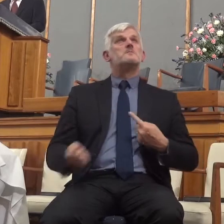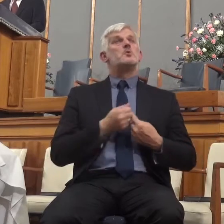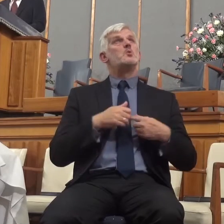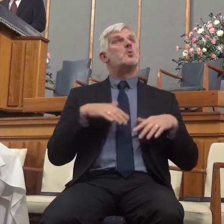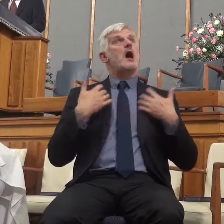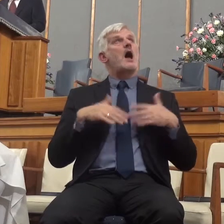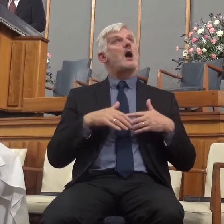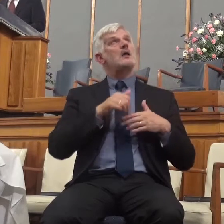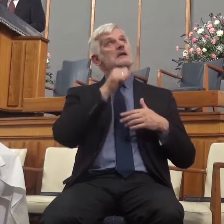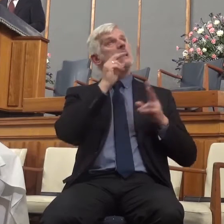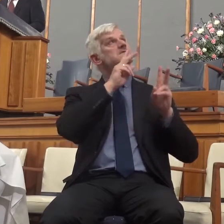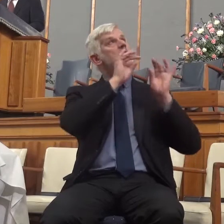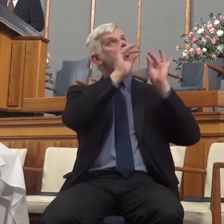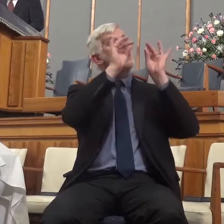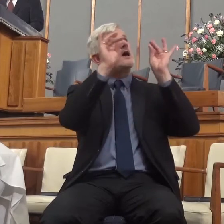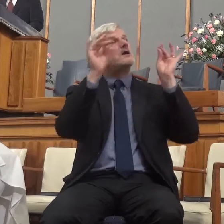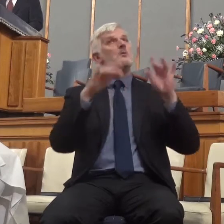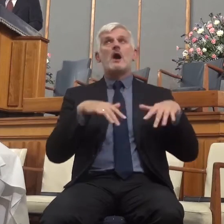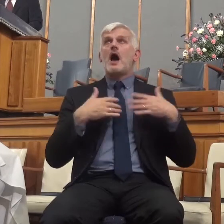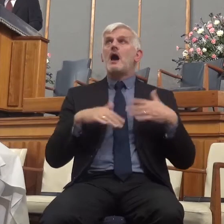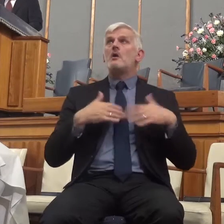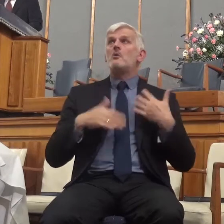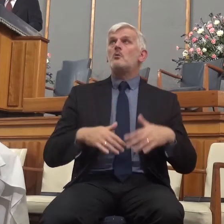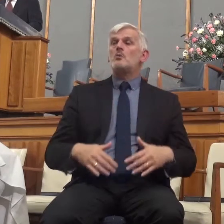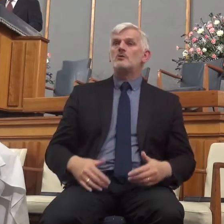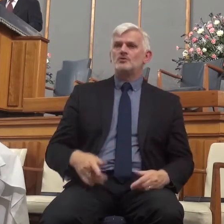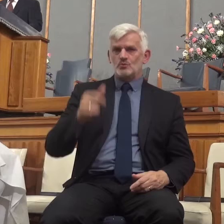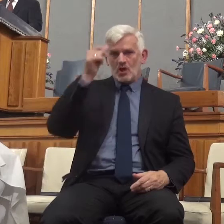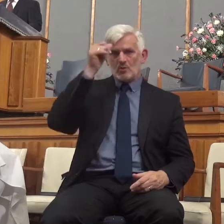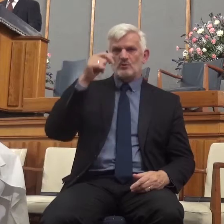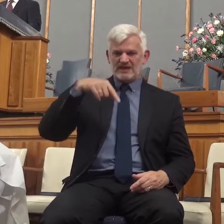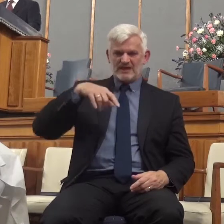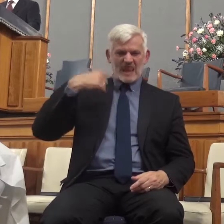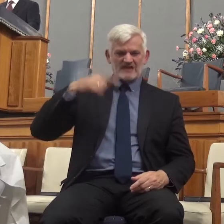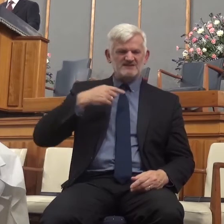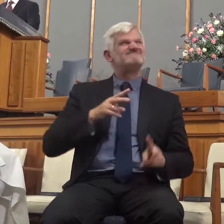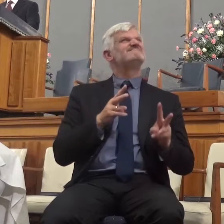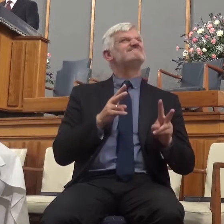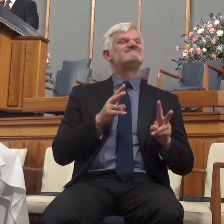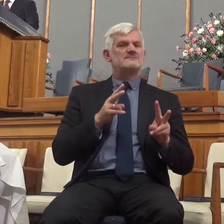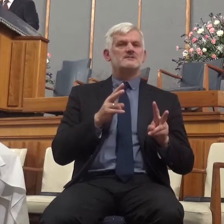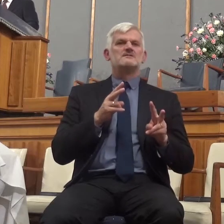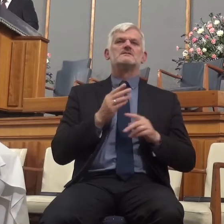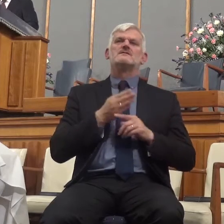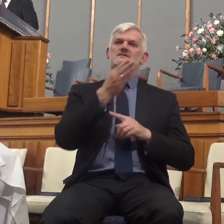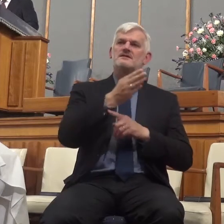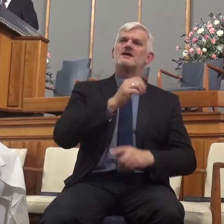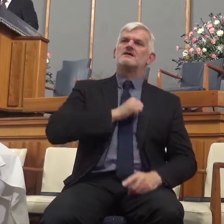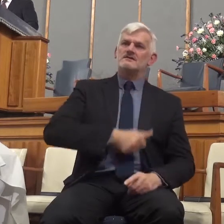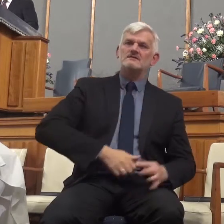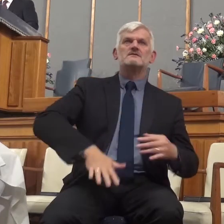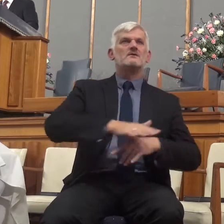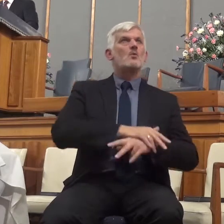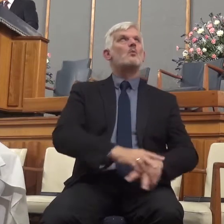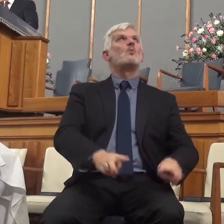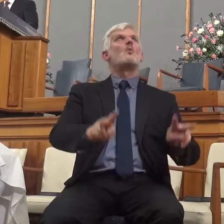occasionally by the starry skies. You get outside the city and you can see them. You get a sense of awe and a